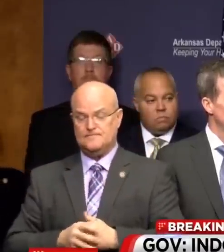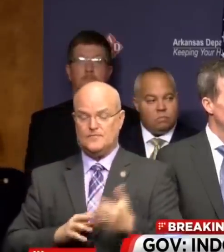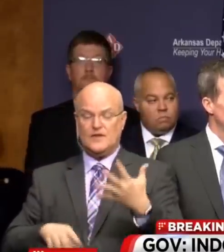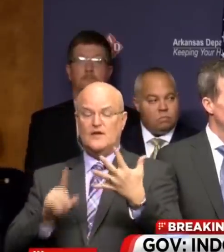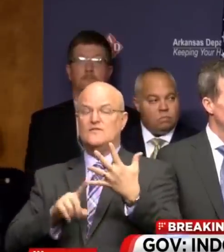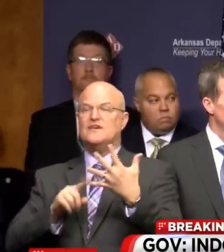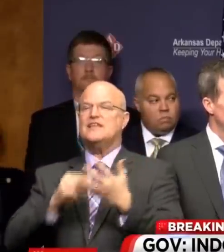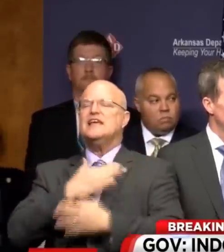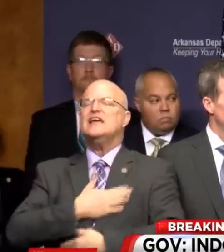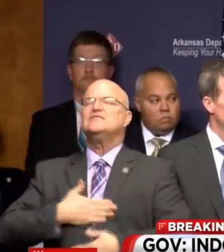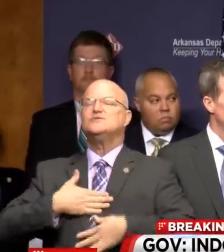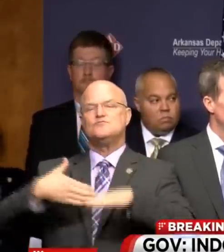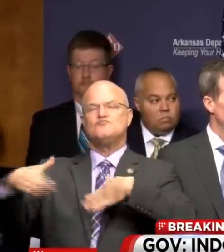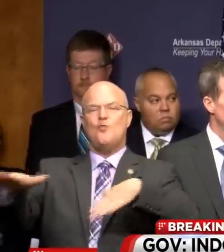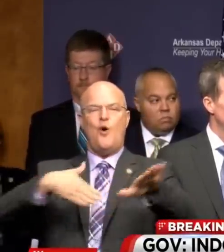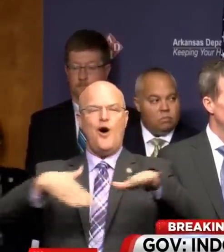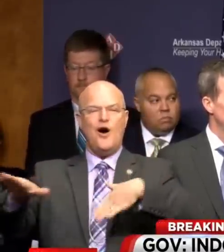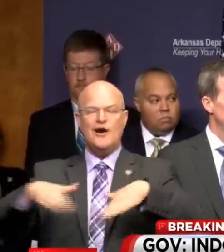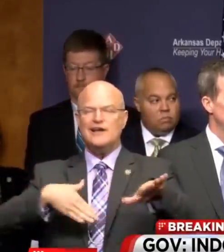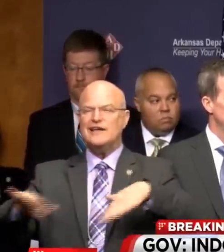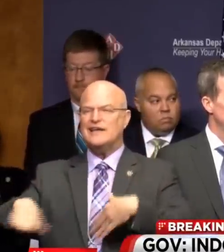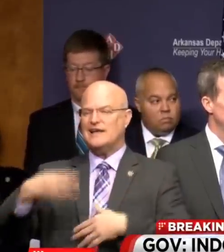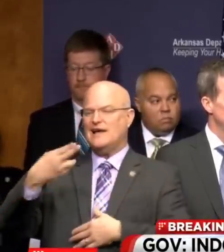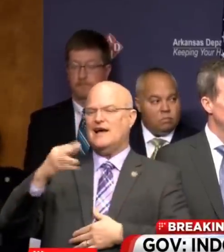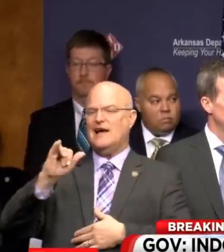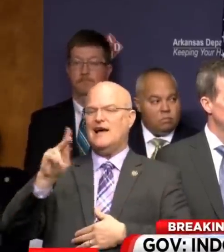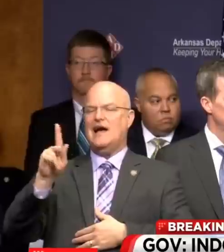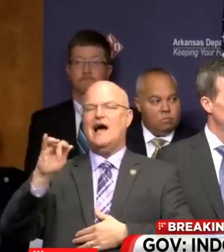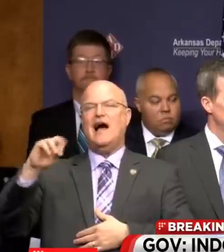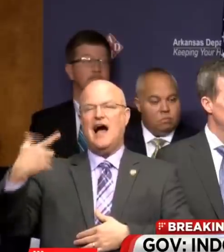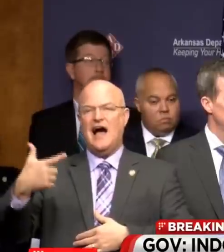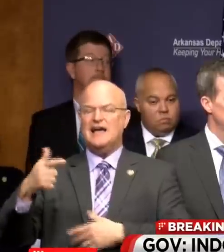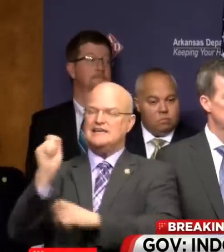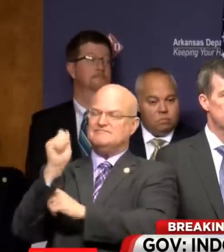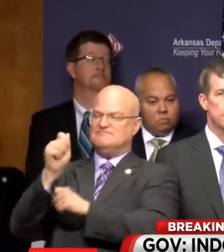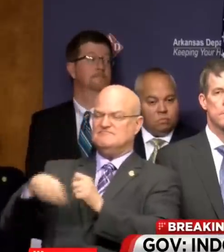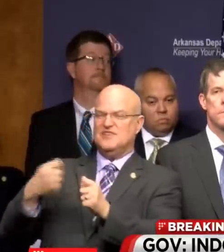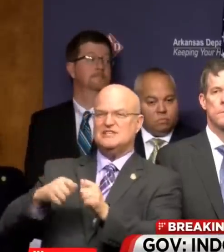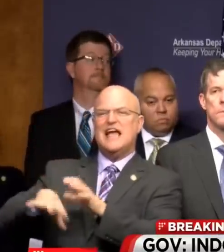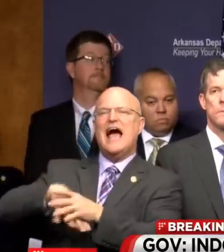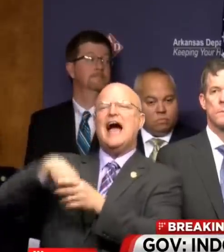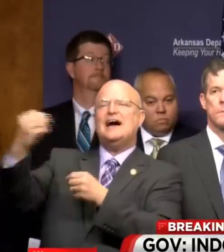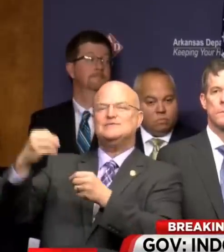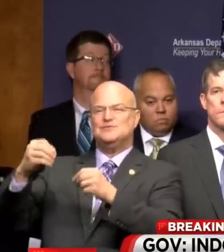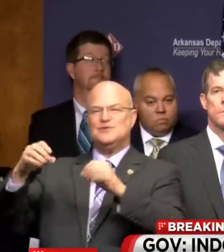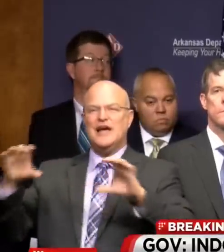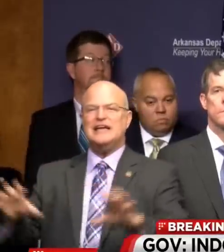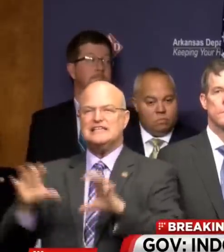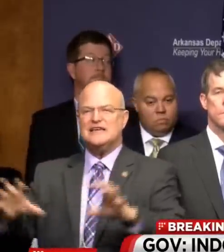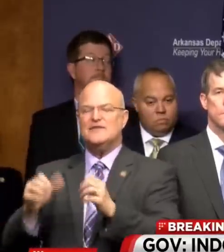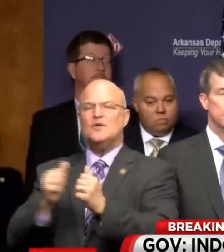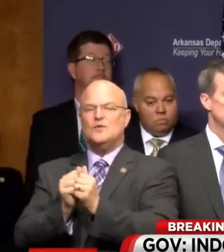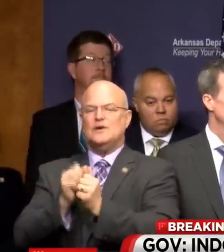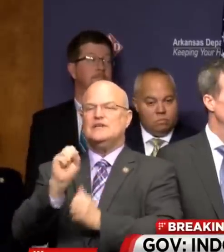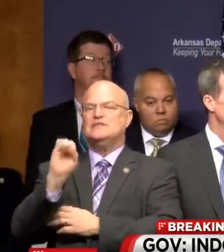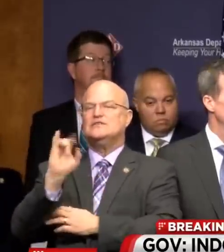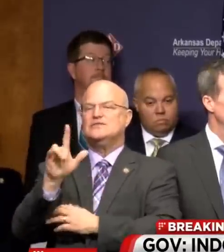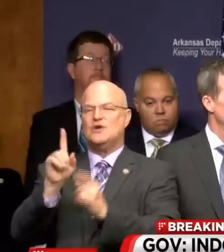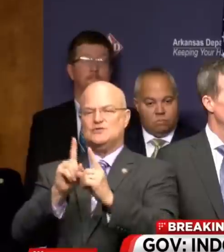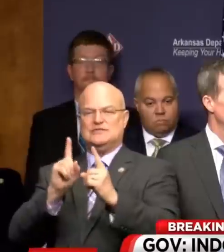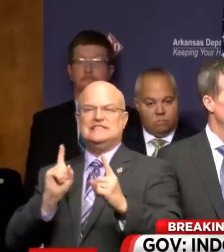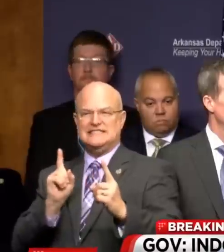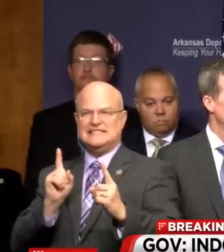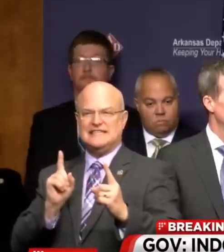Fifth, enjoy walking, hiking, fishing, and other outdoor activities consistent with social distancing.